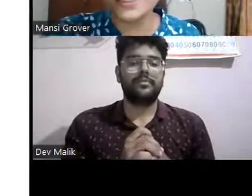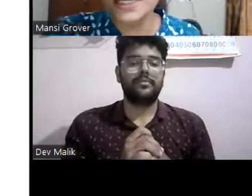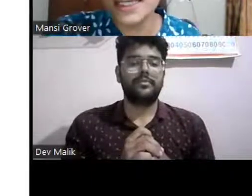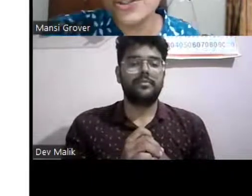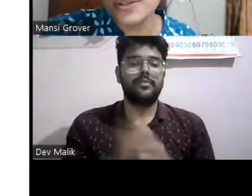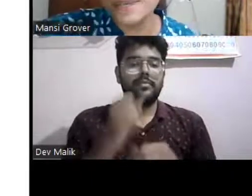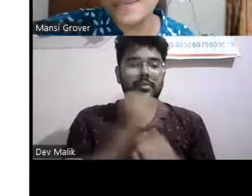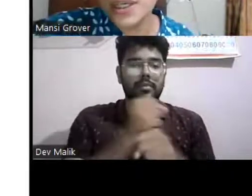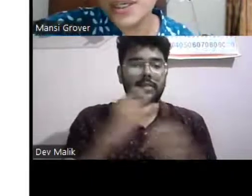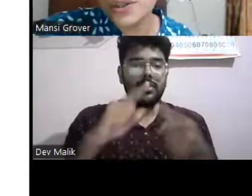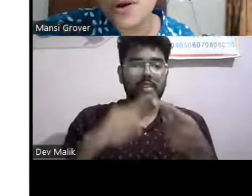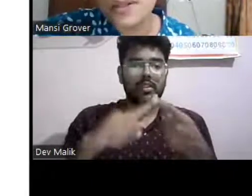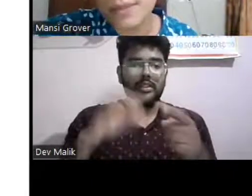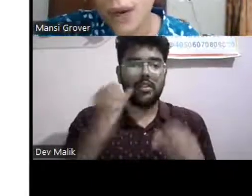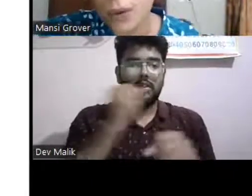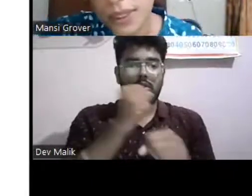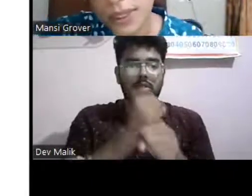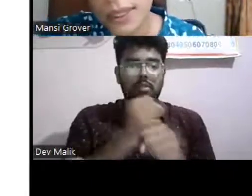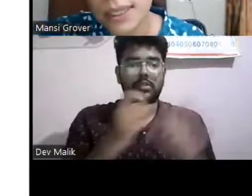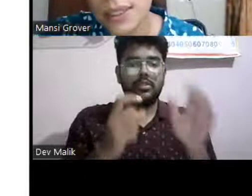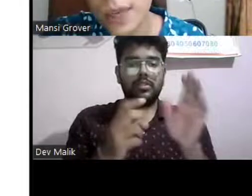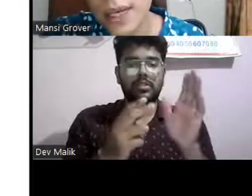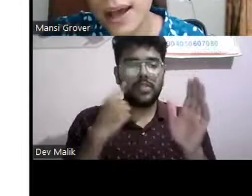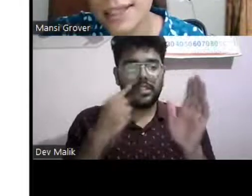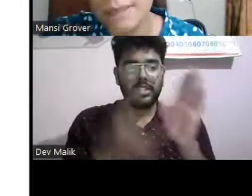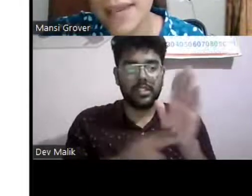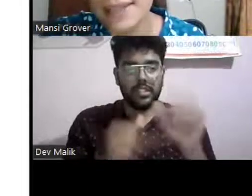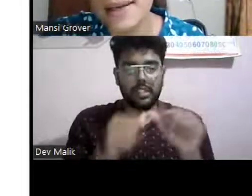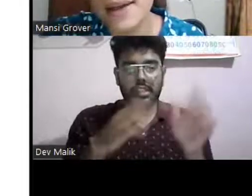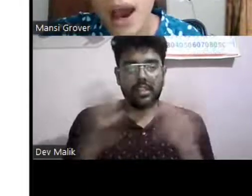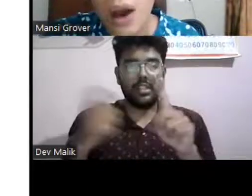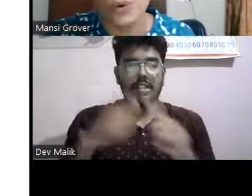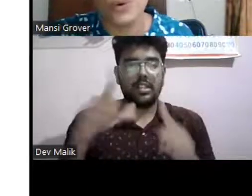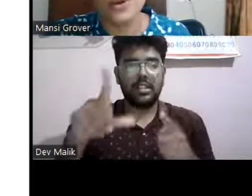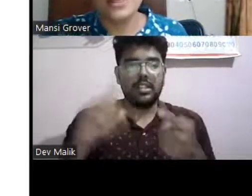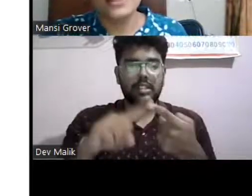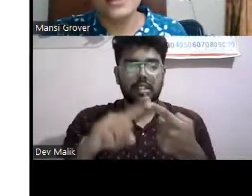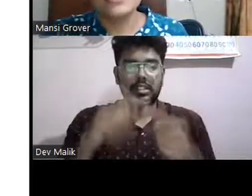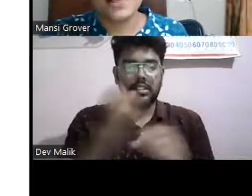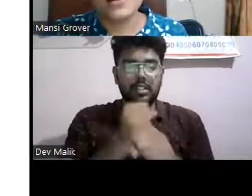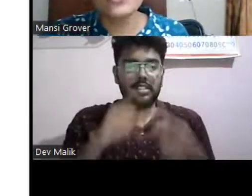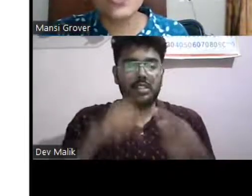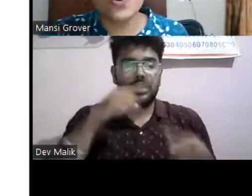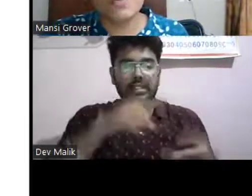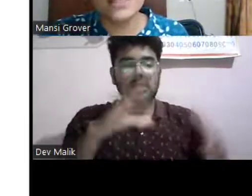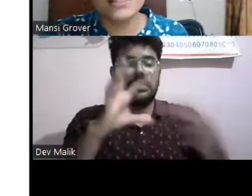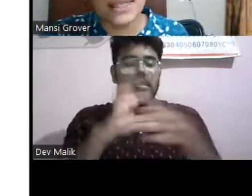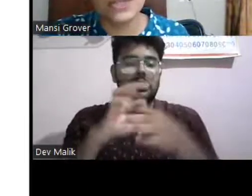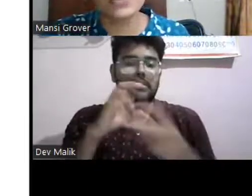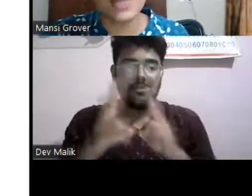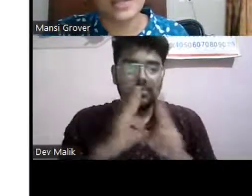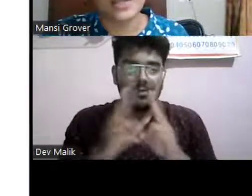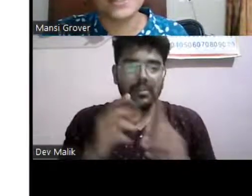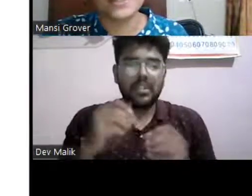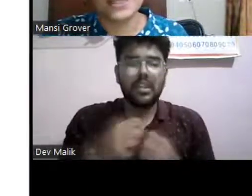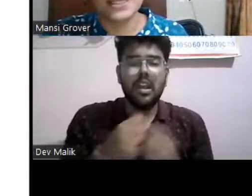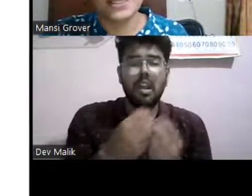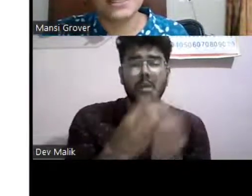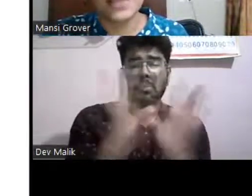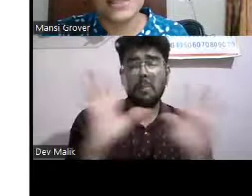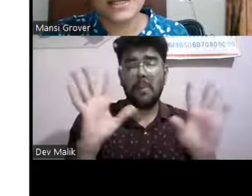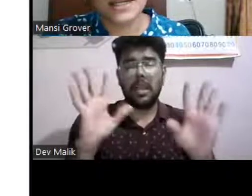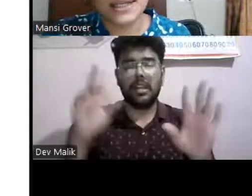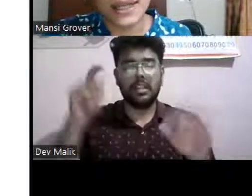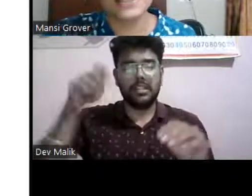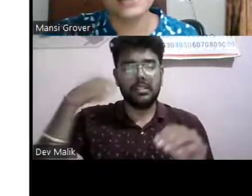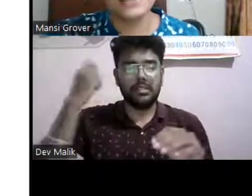Georgina Cleage talks about this very aspect and how there are so many stereotypes